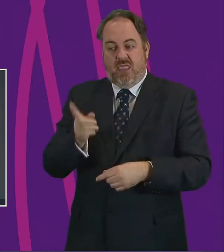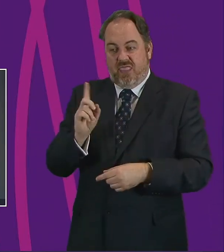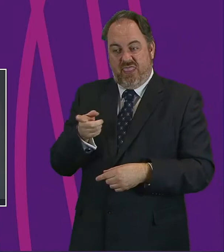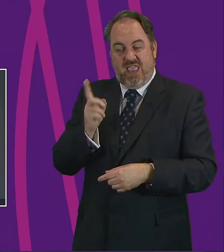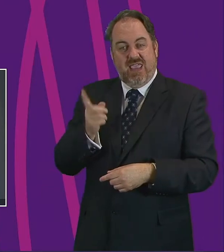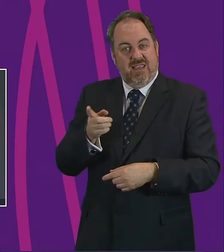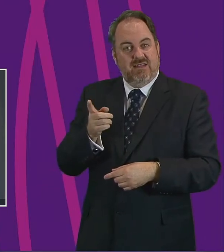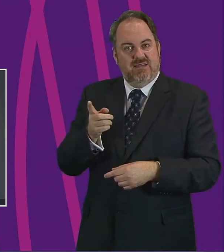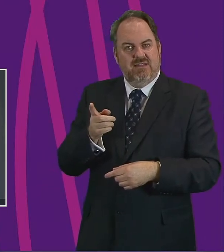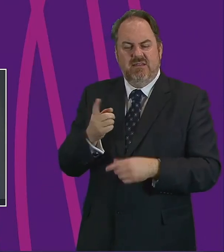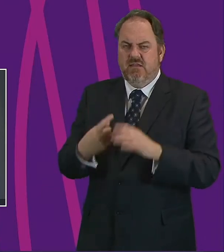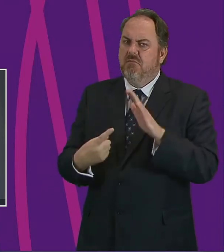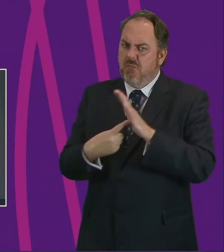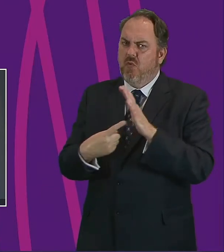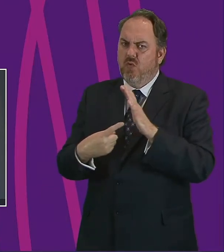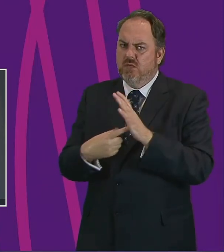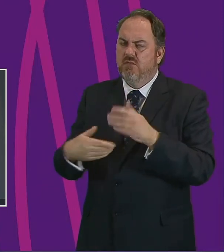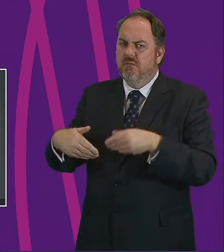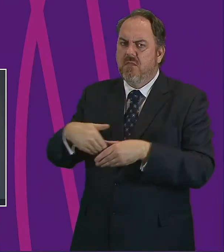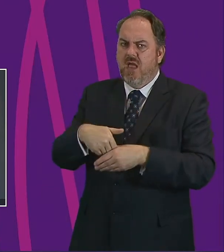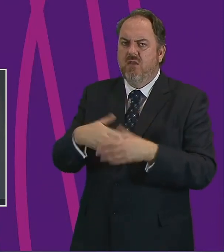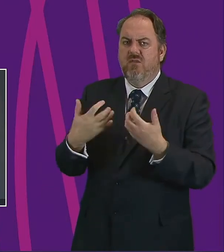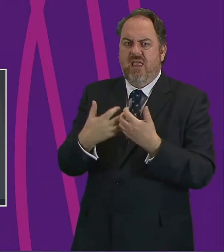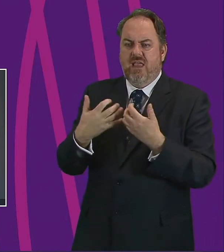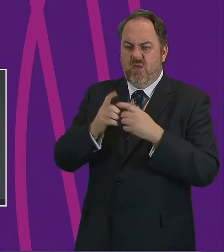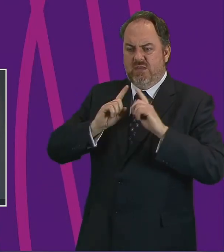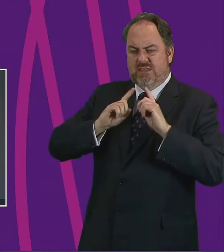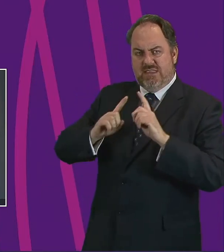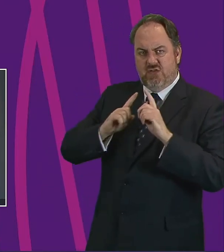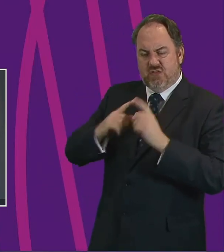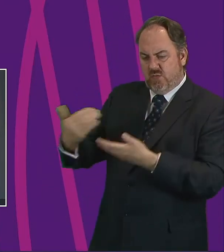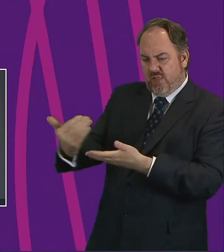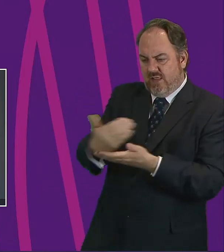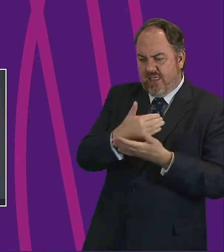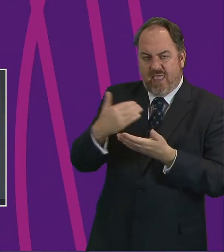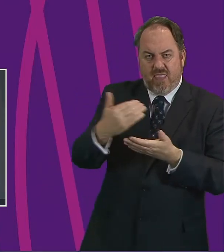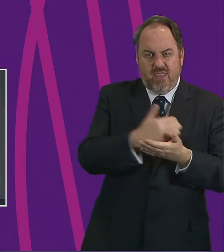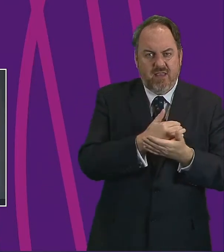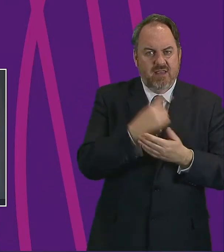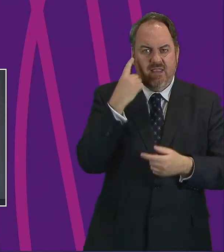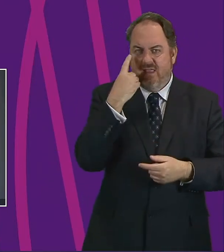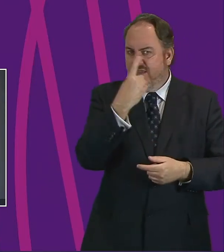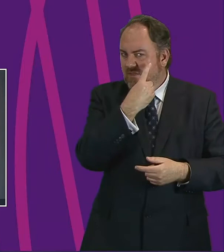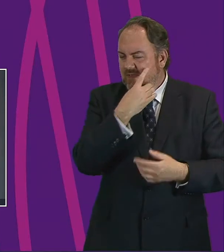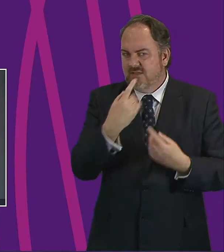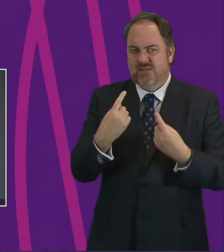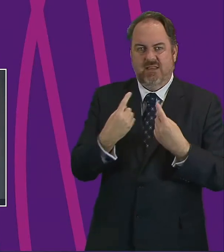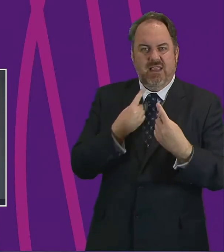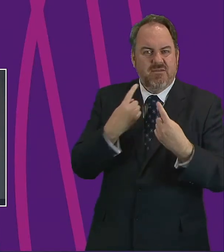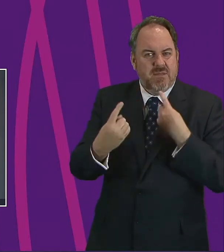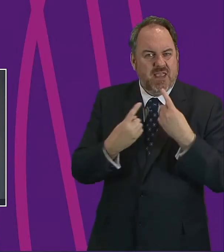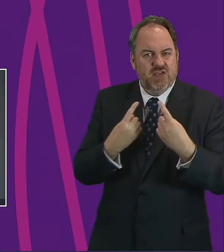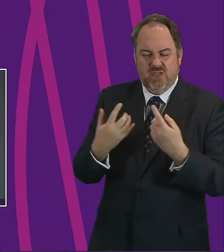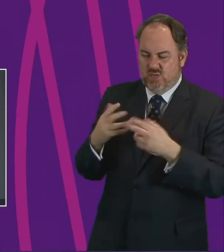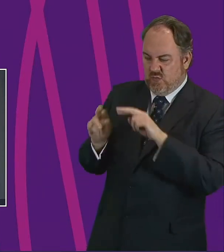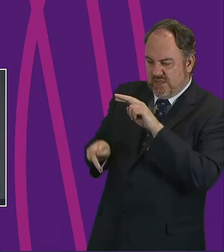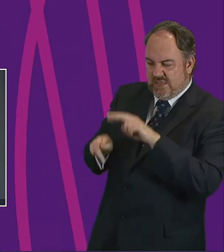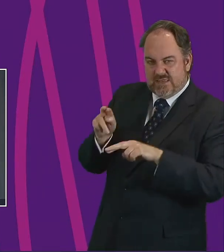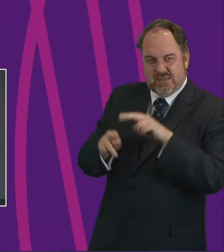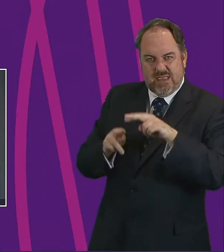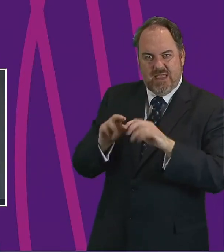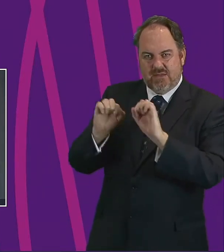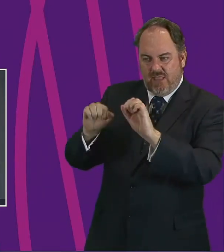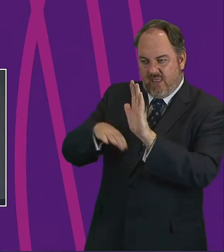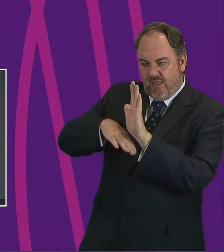significant element of what teachers can gather as evidence of the performance and the attainment of young people, which will